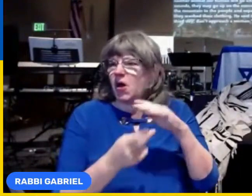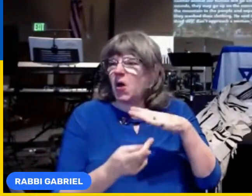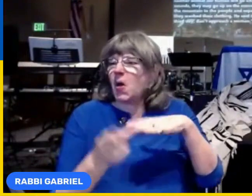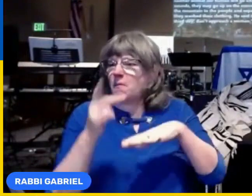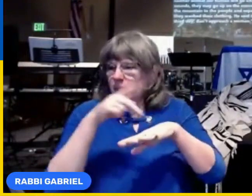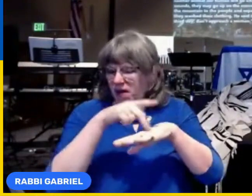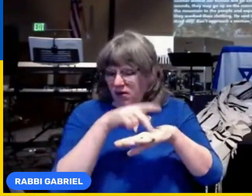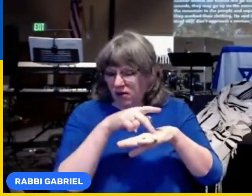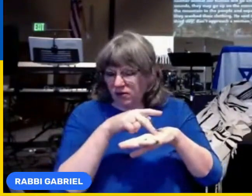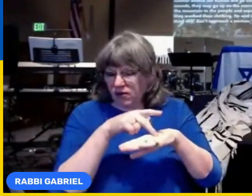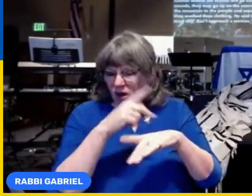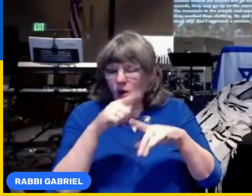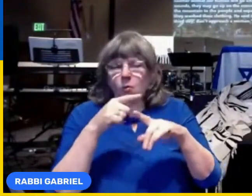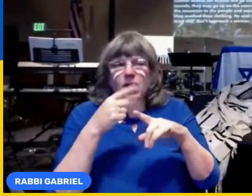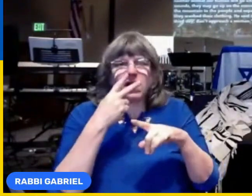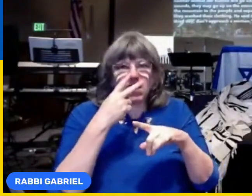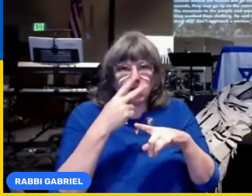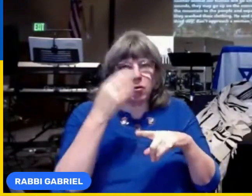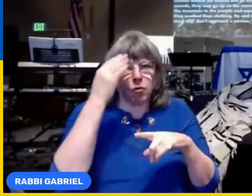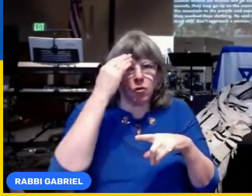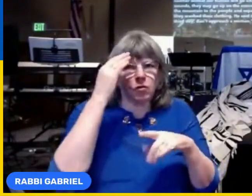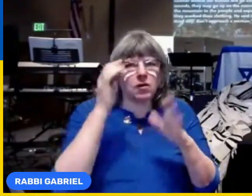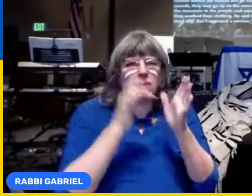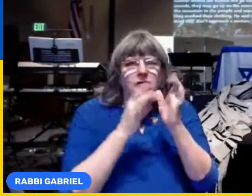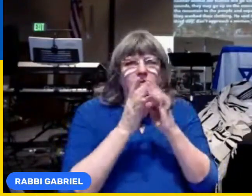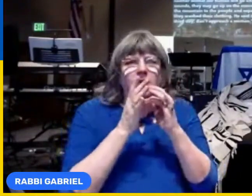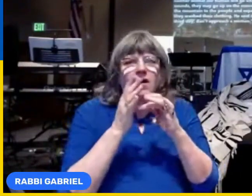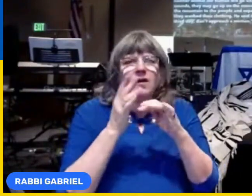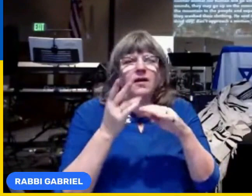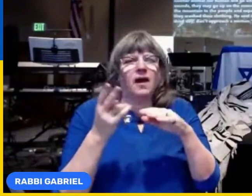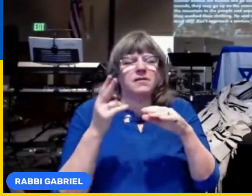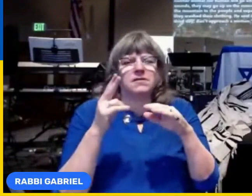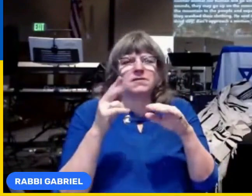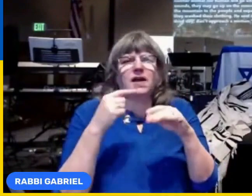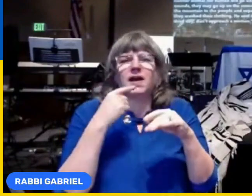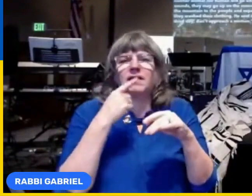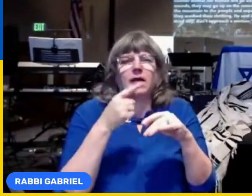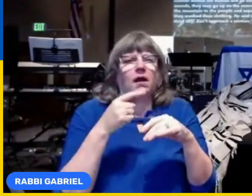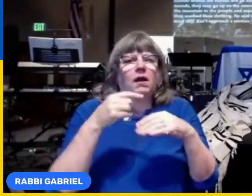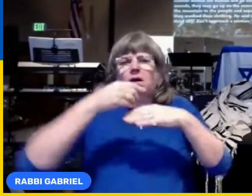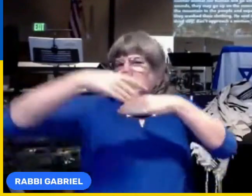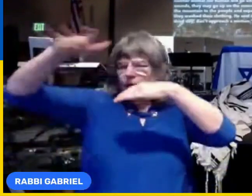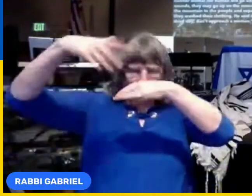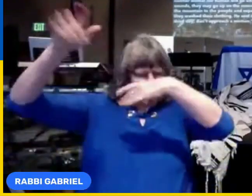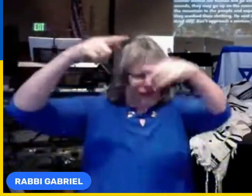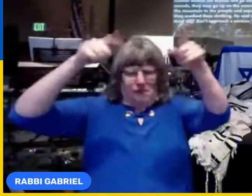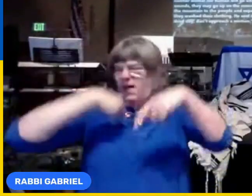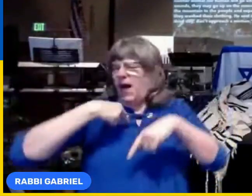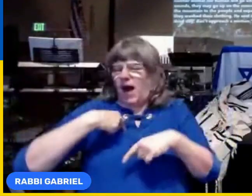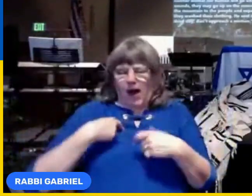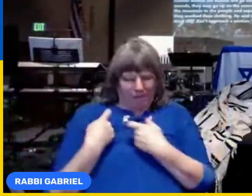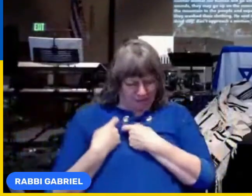he said, he fell at Yeshua's knees and said, "Get away from me, sir, I'm a sinner."